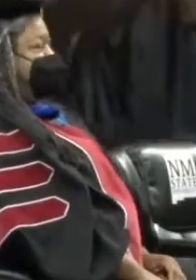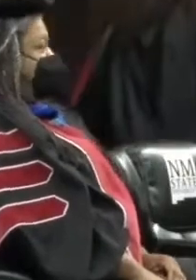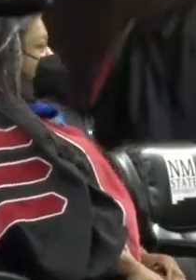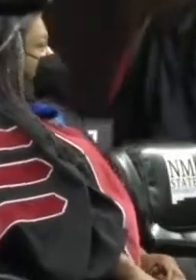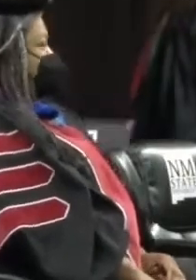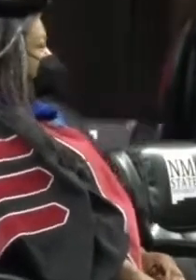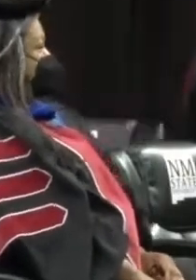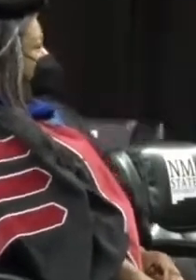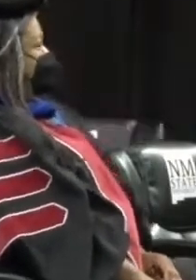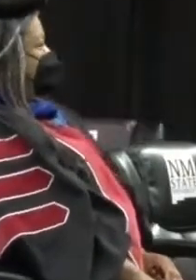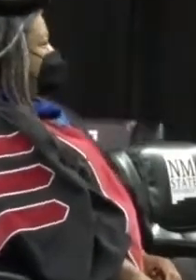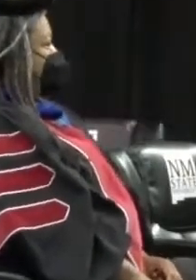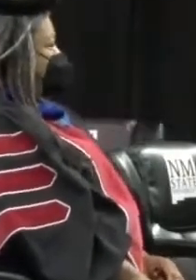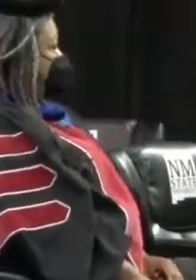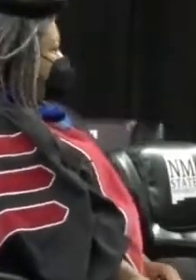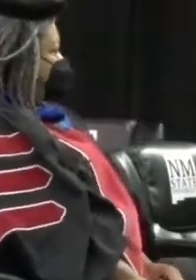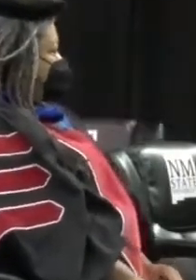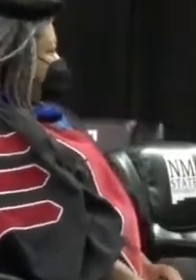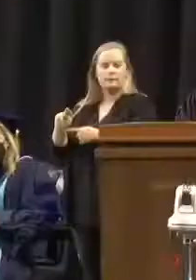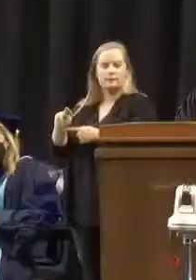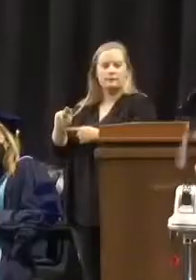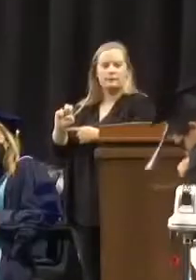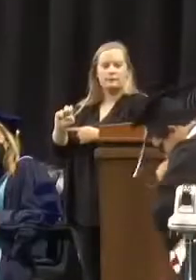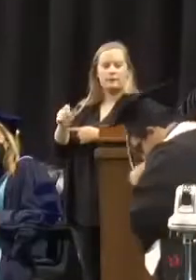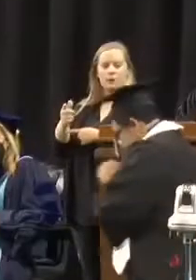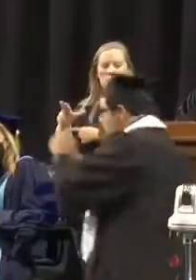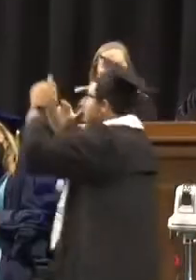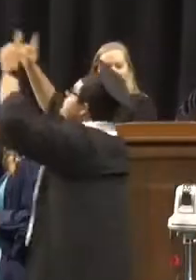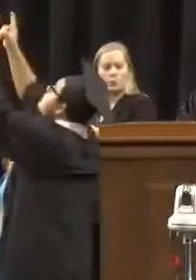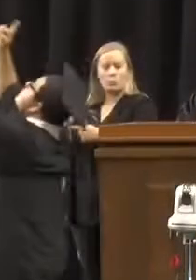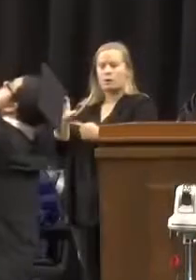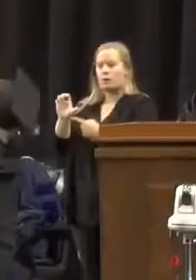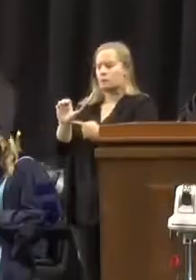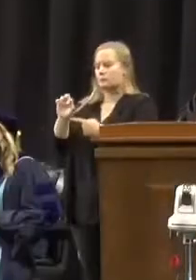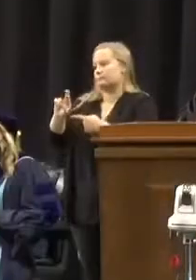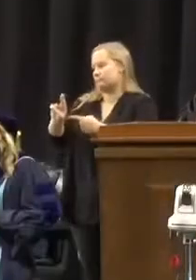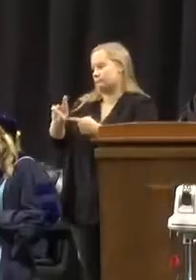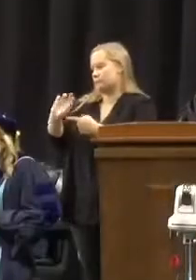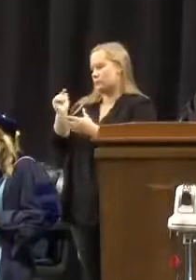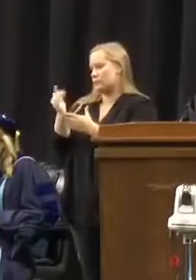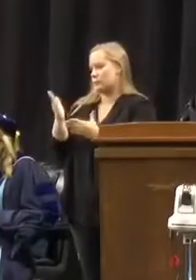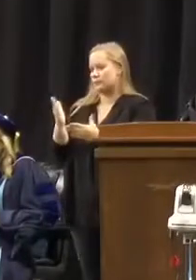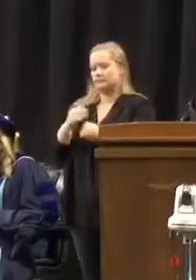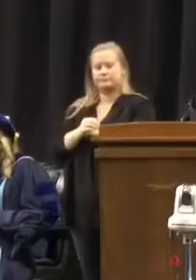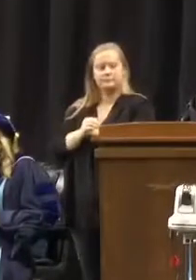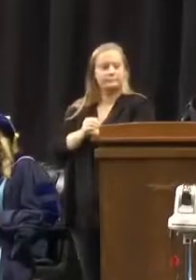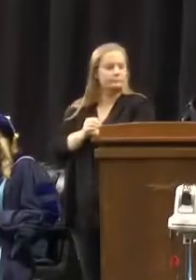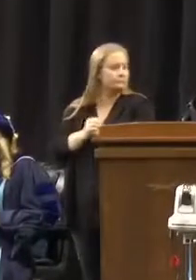Andrew Christopher Montenegro, Crimson Scholar Graduate.